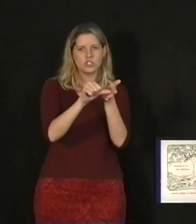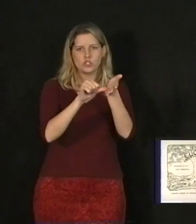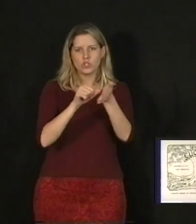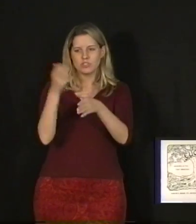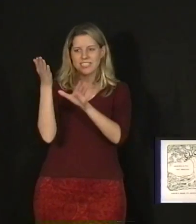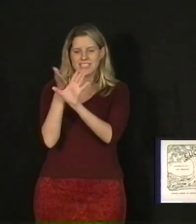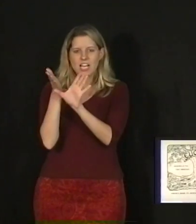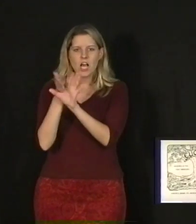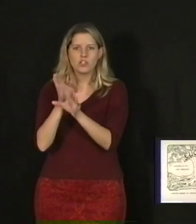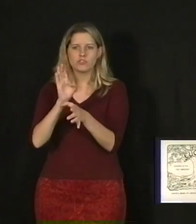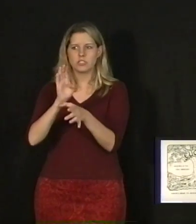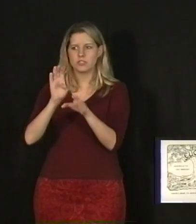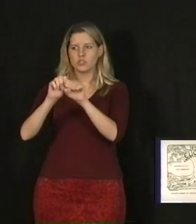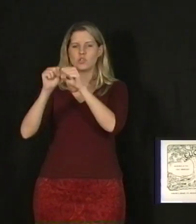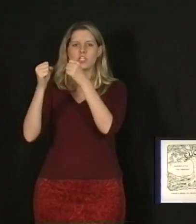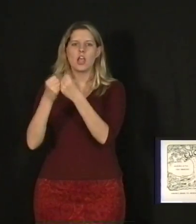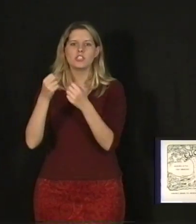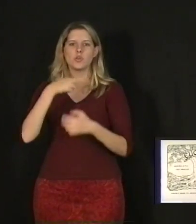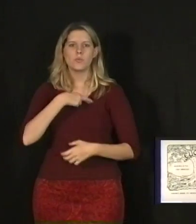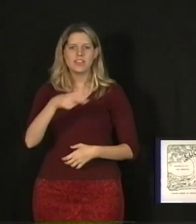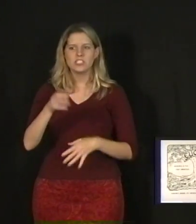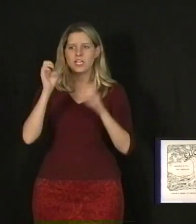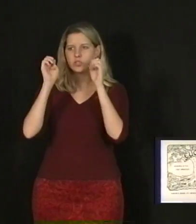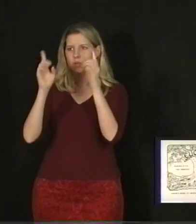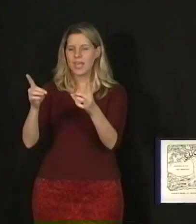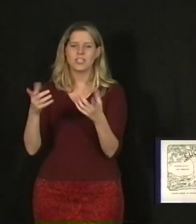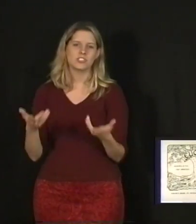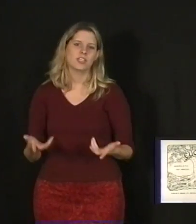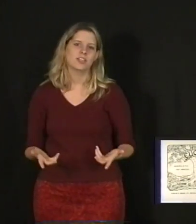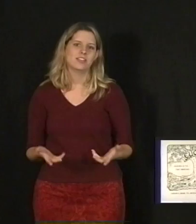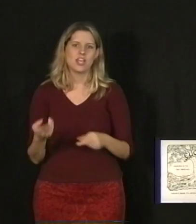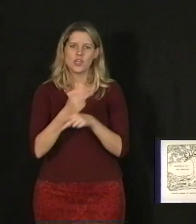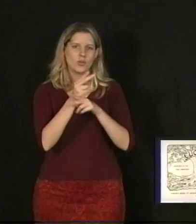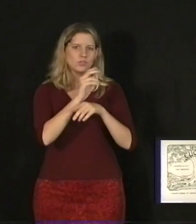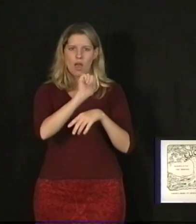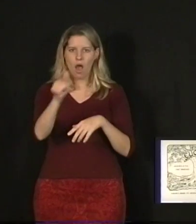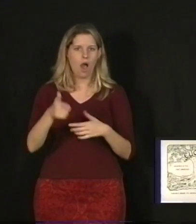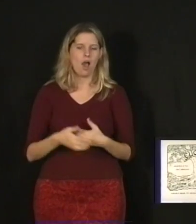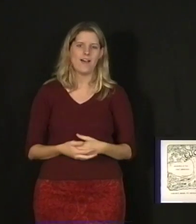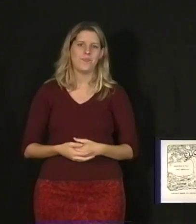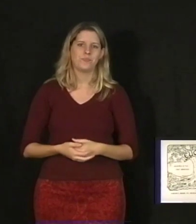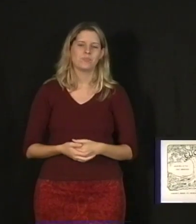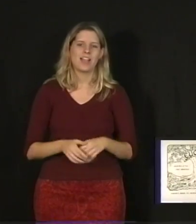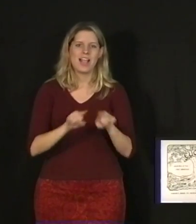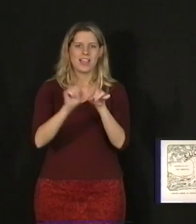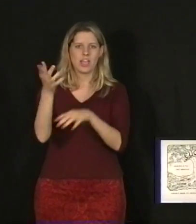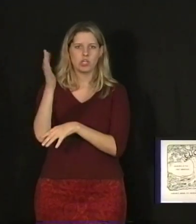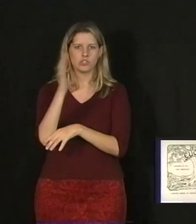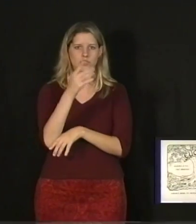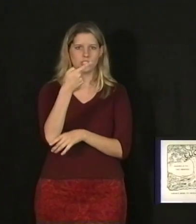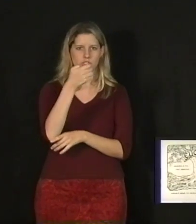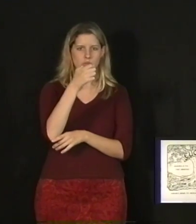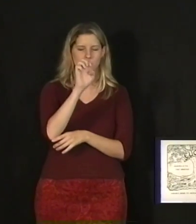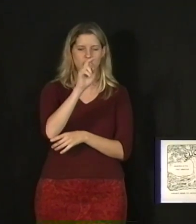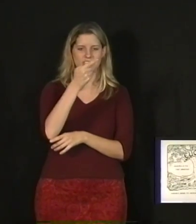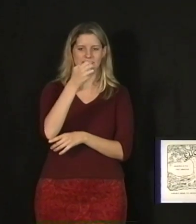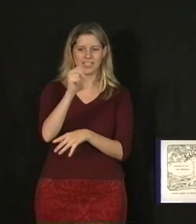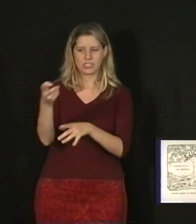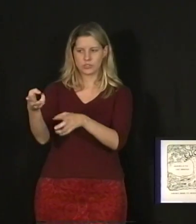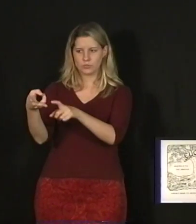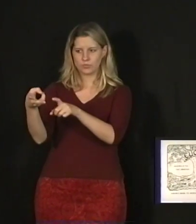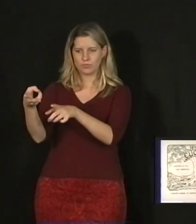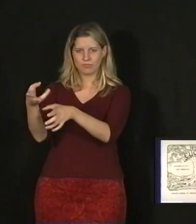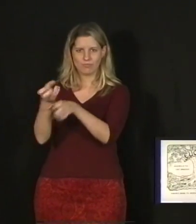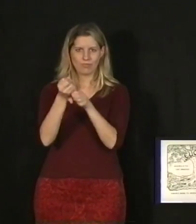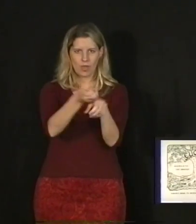surgery, psychiatry, sociology, religion, education, genealogy. They use it all. Like a tree, eugenics draws its materials from